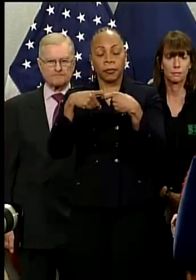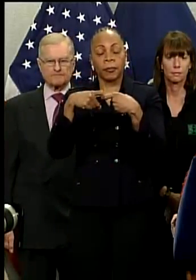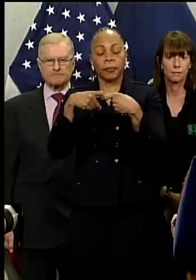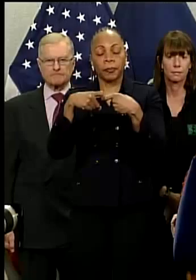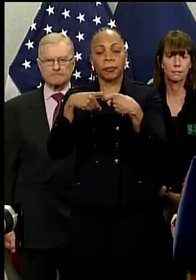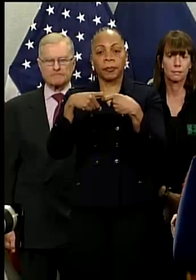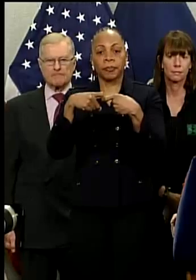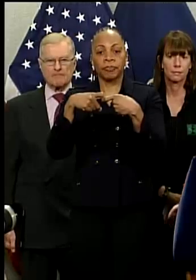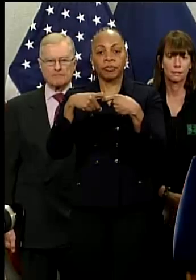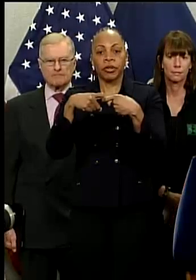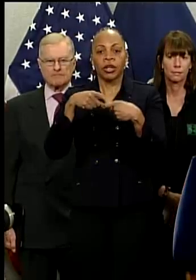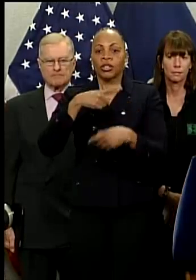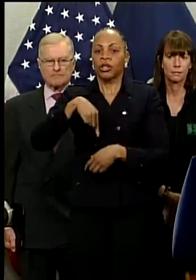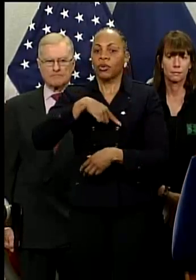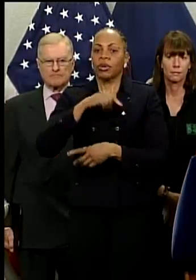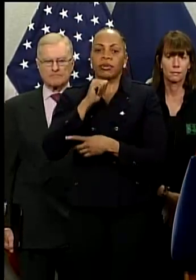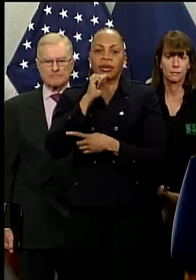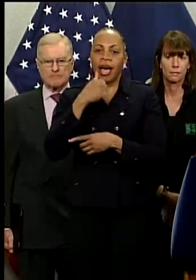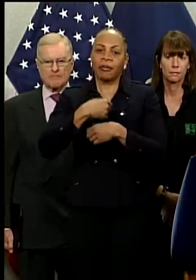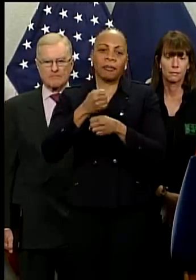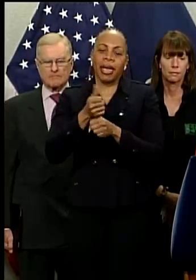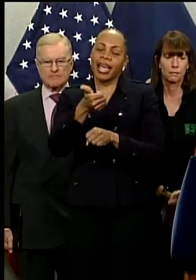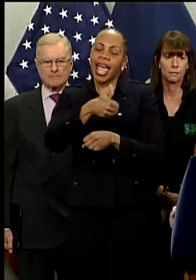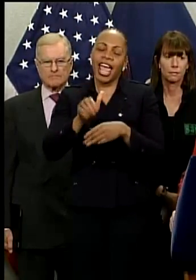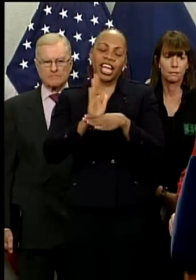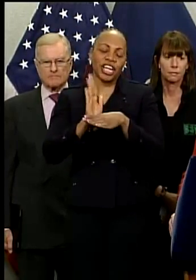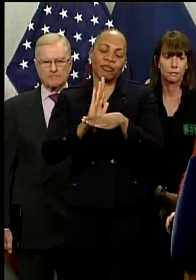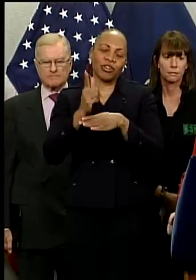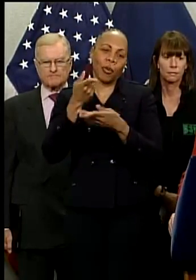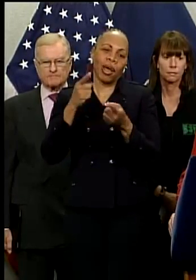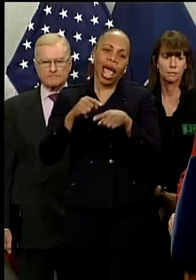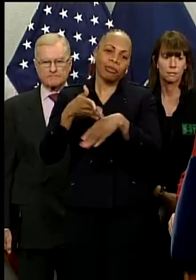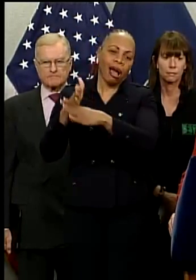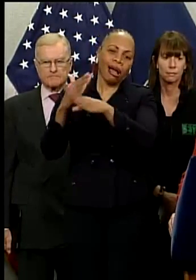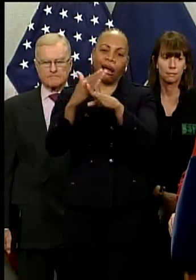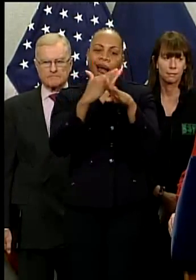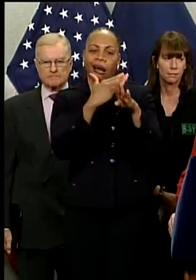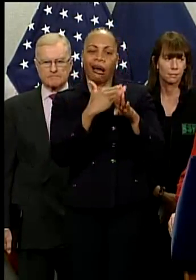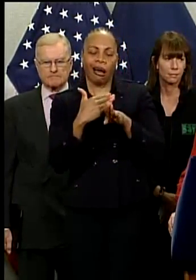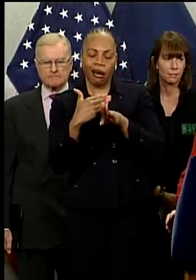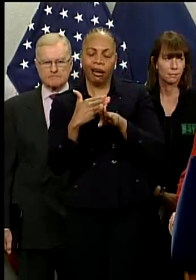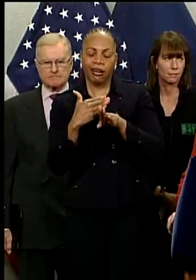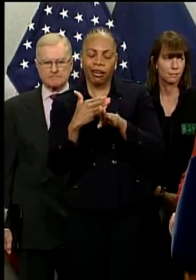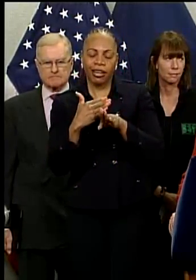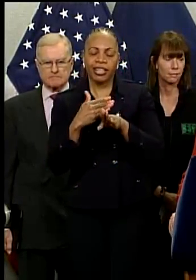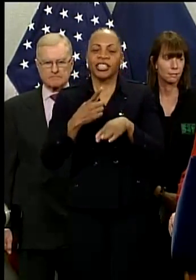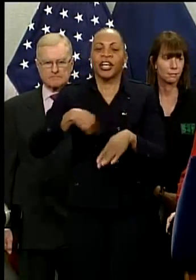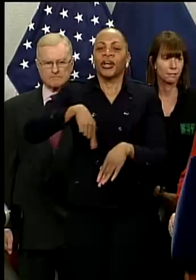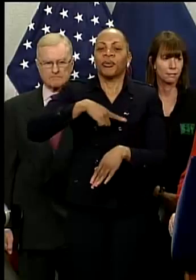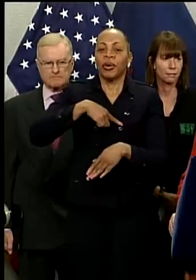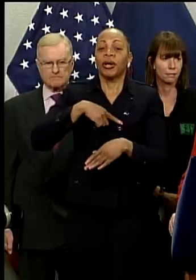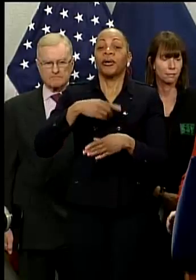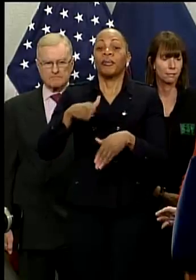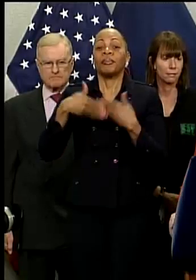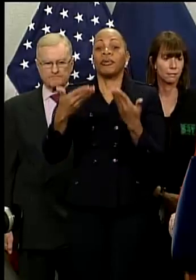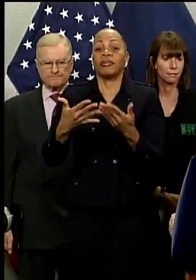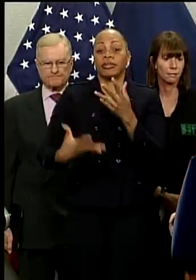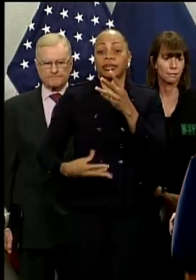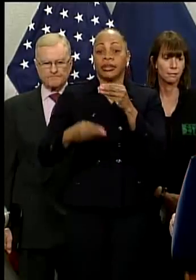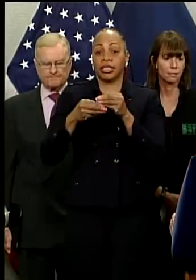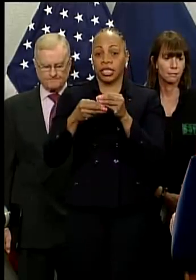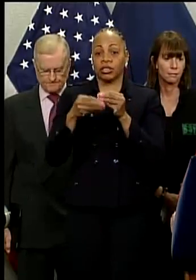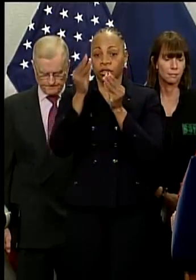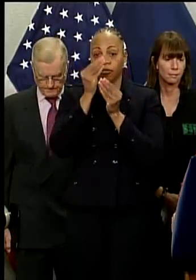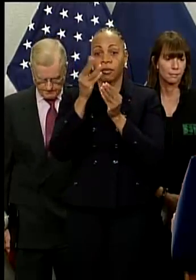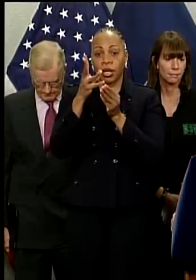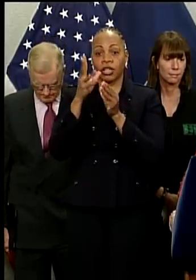So we'll not be making any movies. It just gets in the way of everything else. We'll provide additional information about this storm as it's